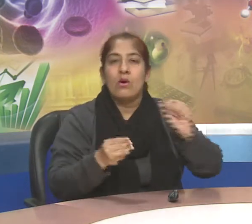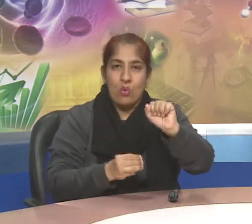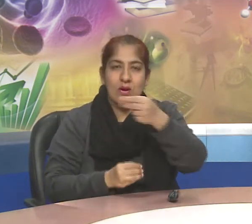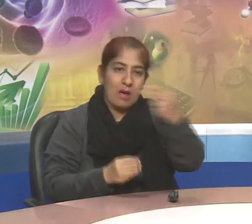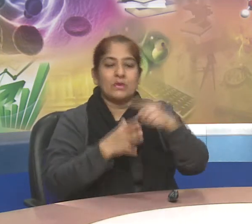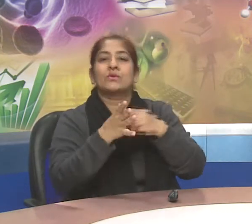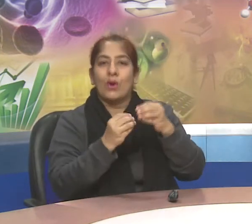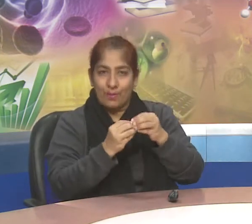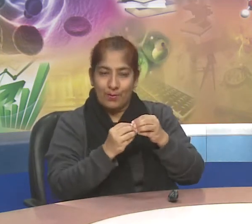Employment.